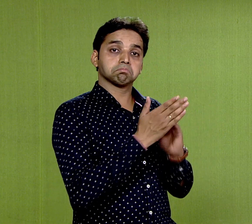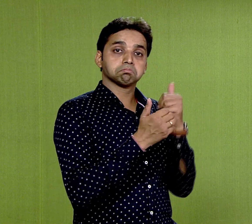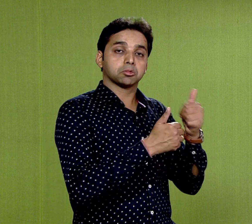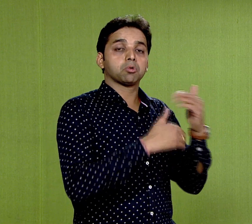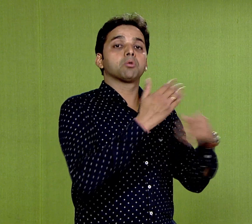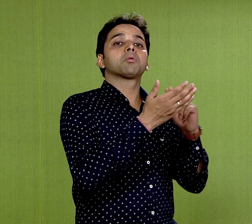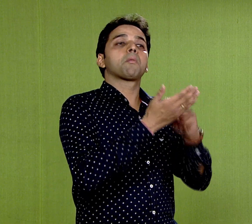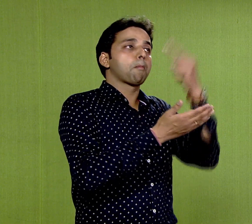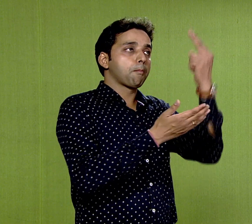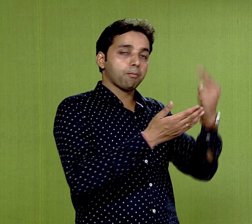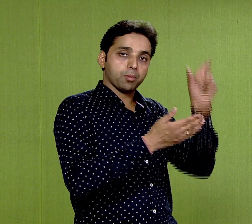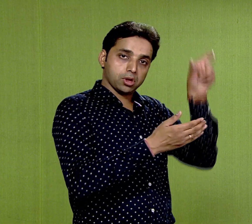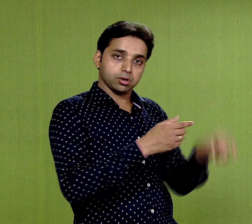and